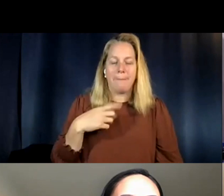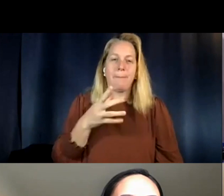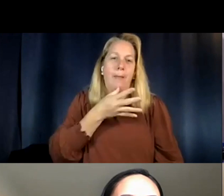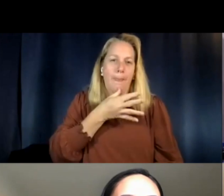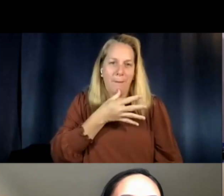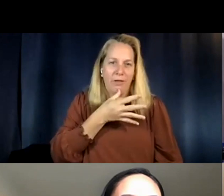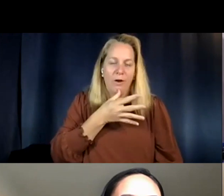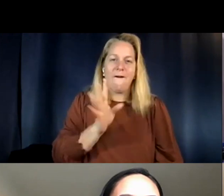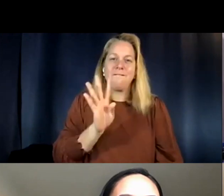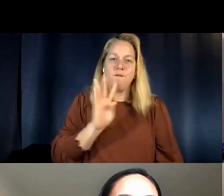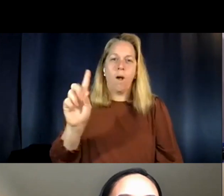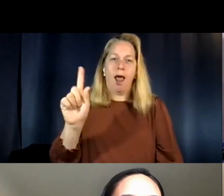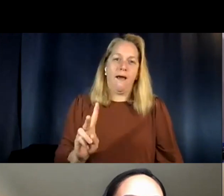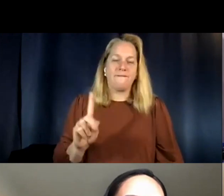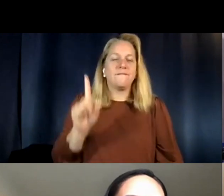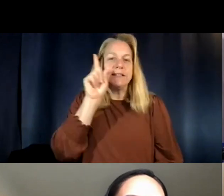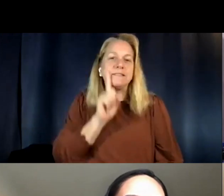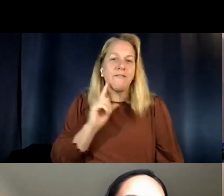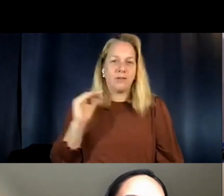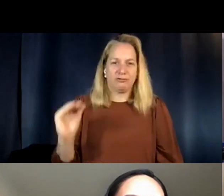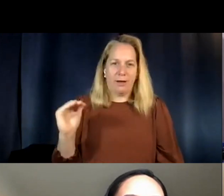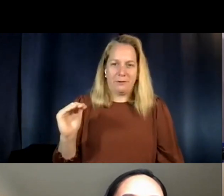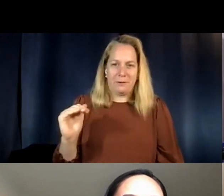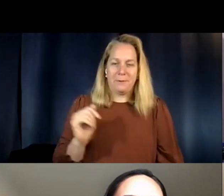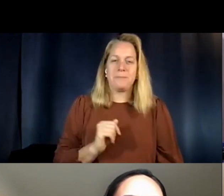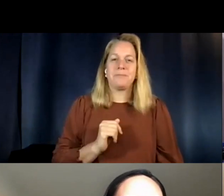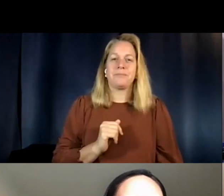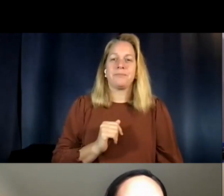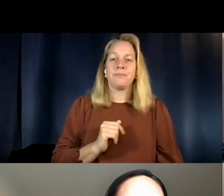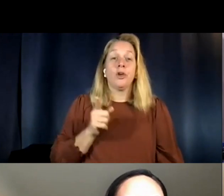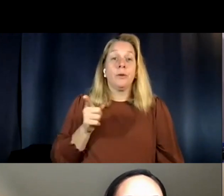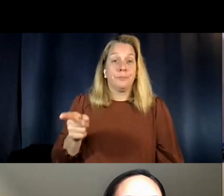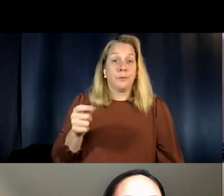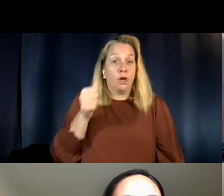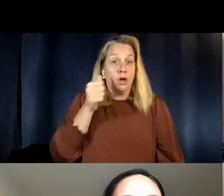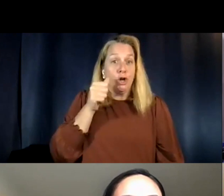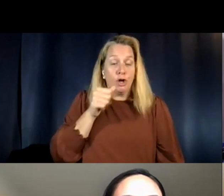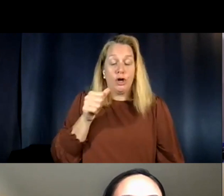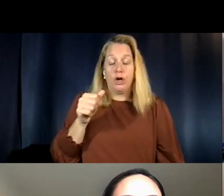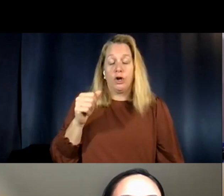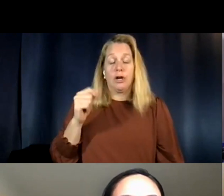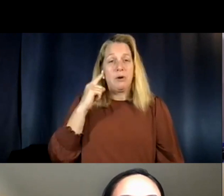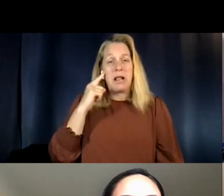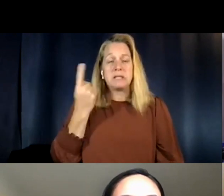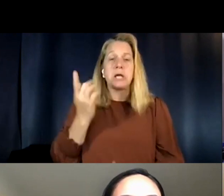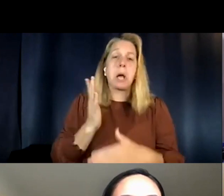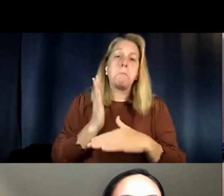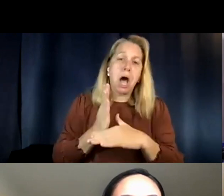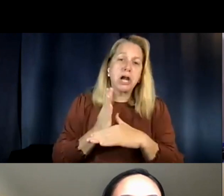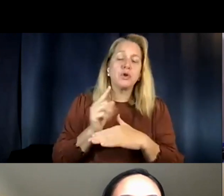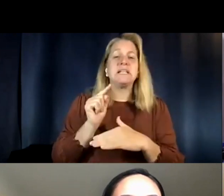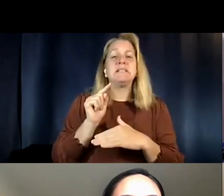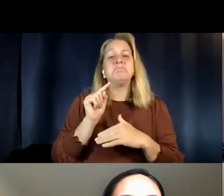a 4.5-year-old deaf child. Her hearing levels are moderate, severe, downward sloping